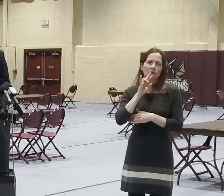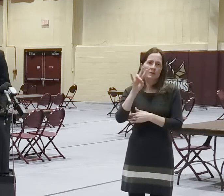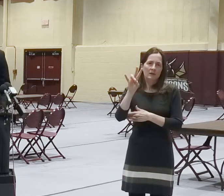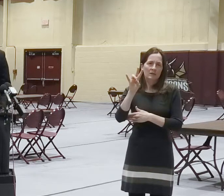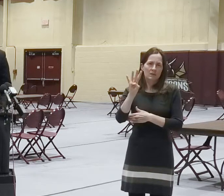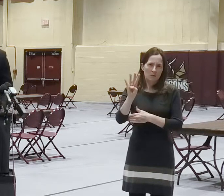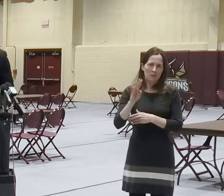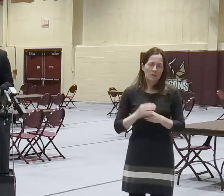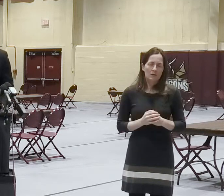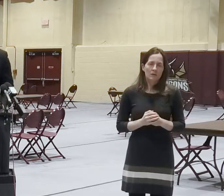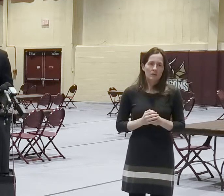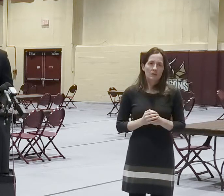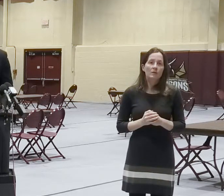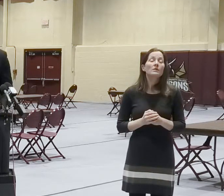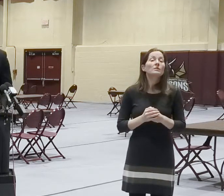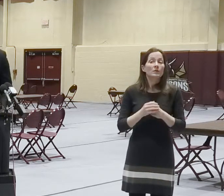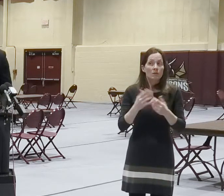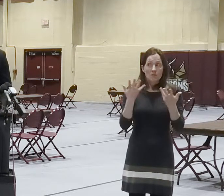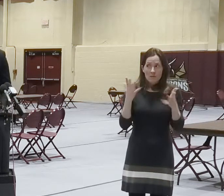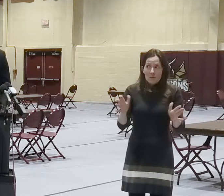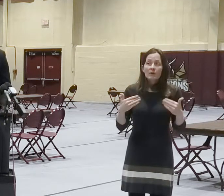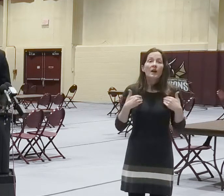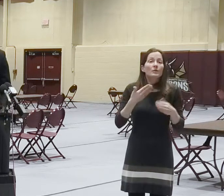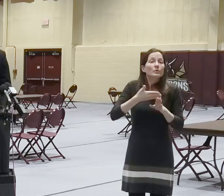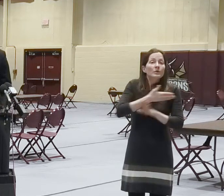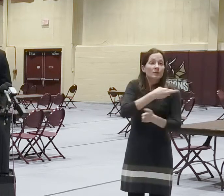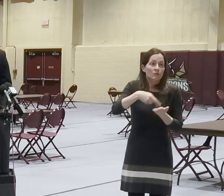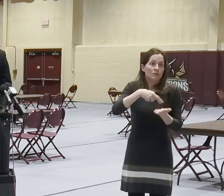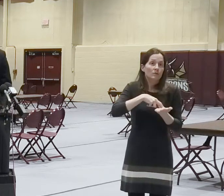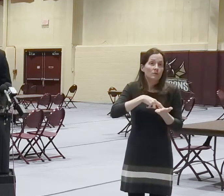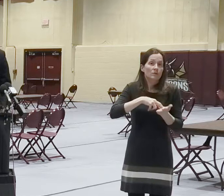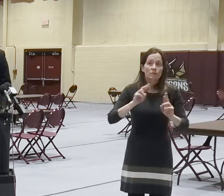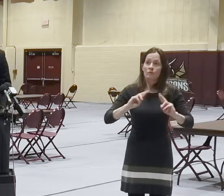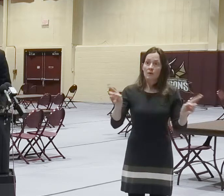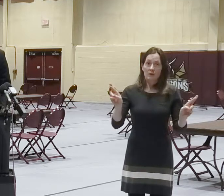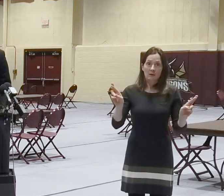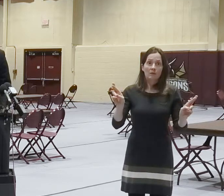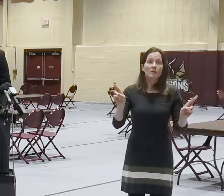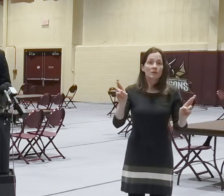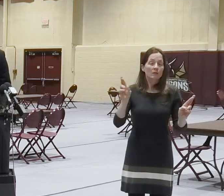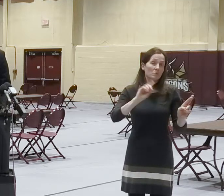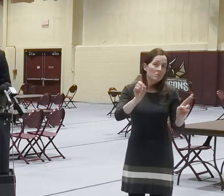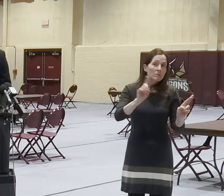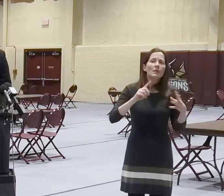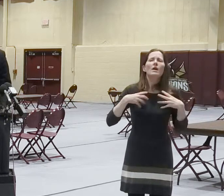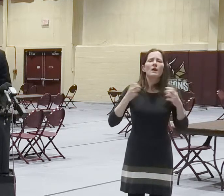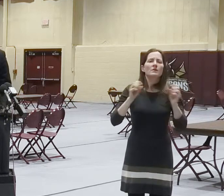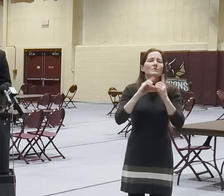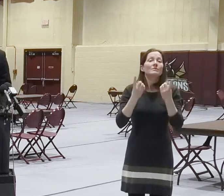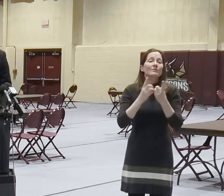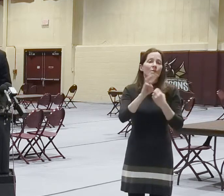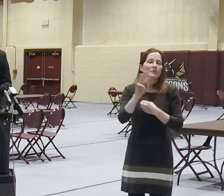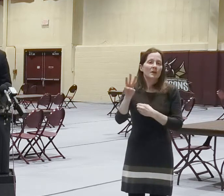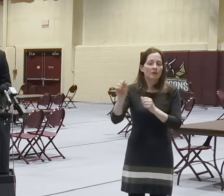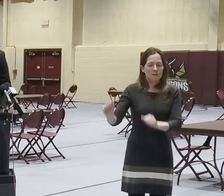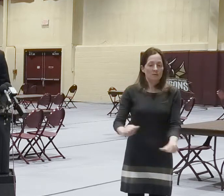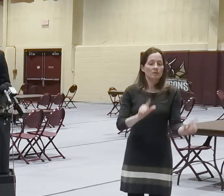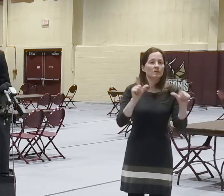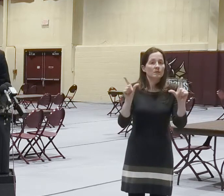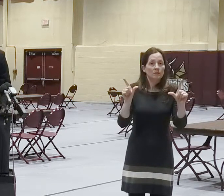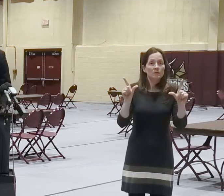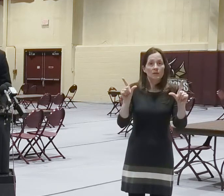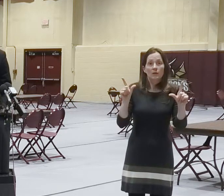This pre-registration is already live on the health department's website, and since Thursday, we have had more than